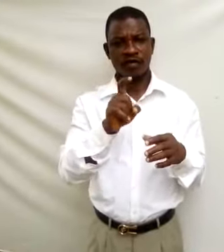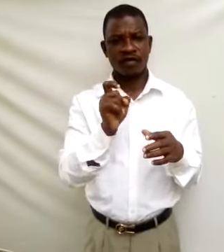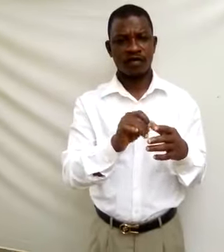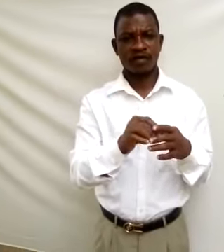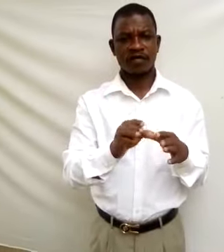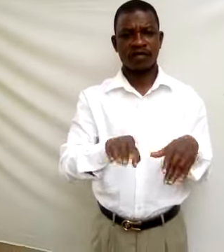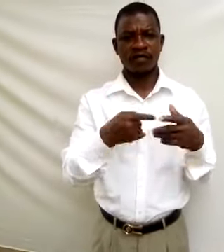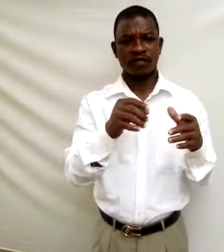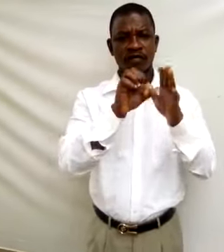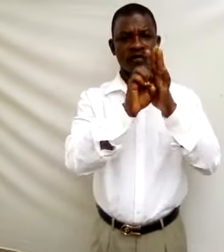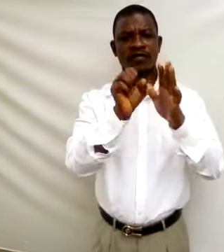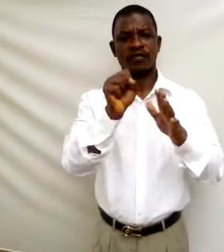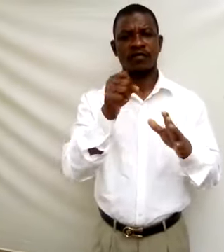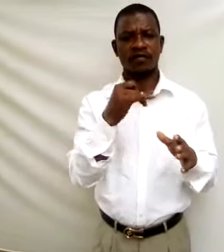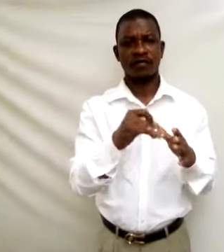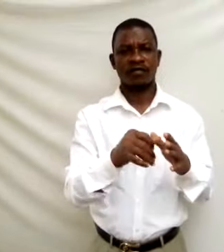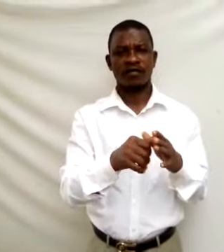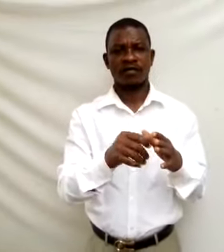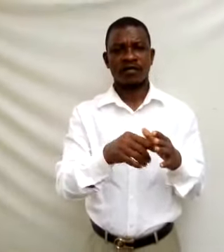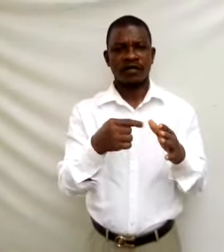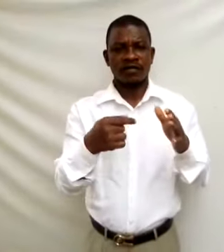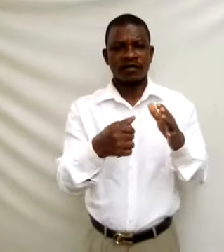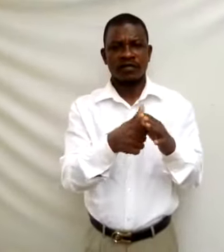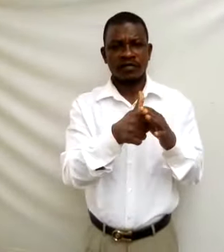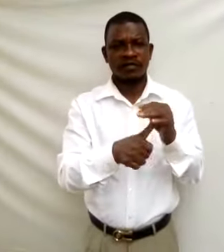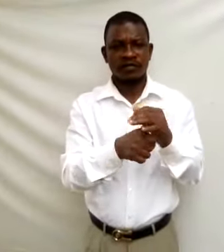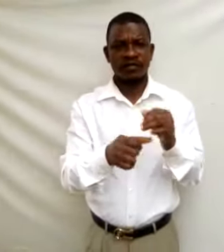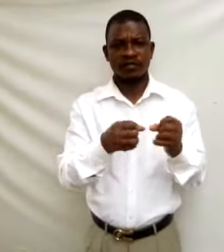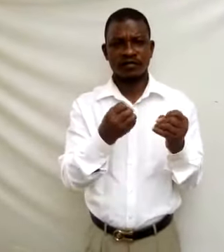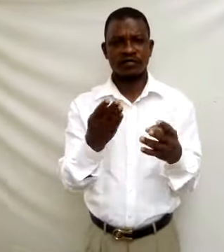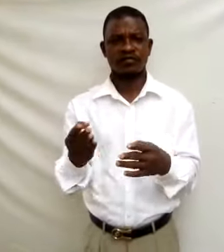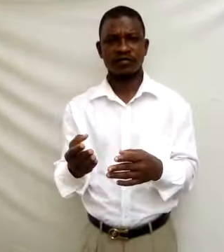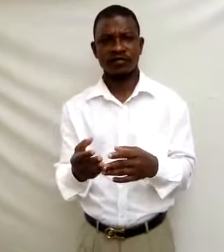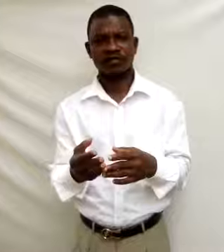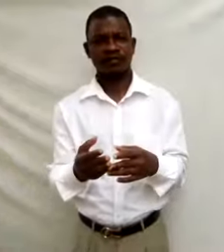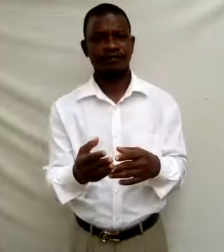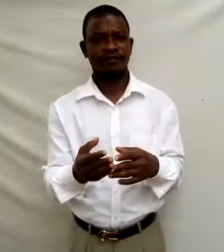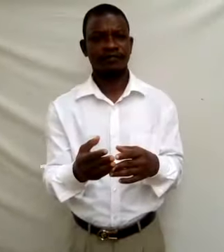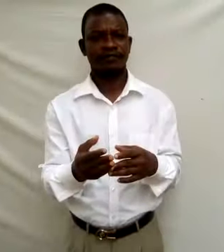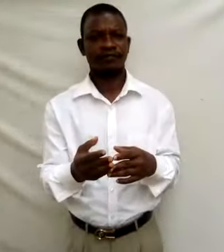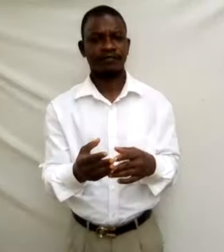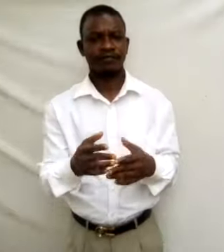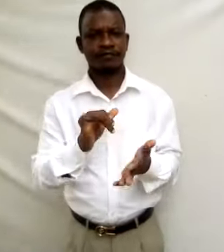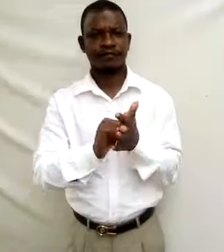example of ingested waste that is correct